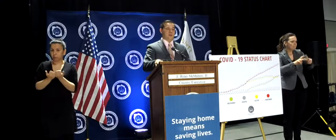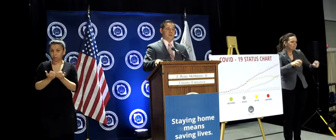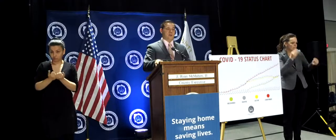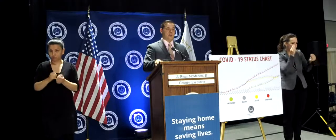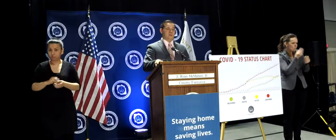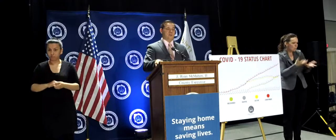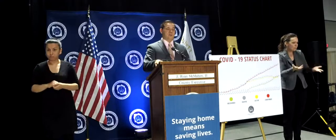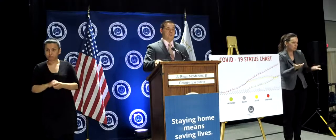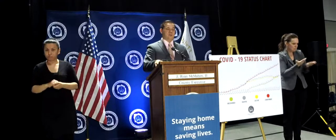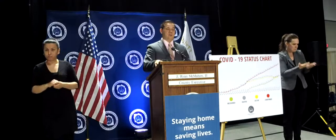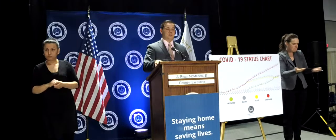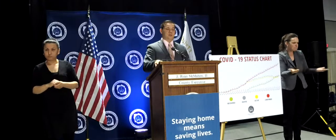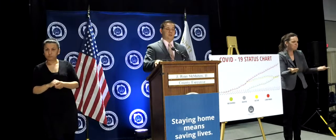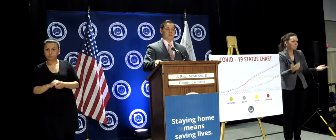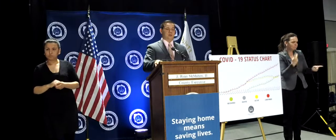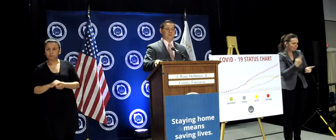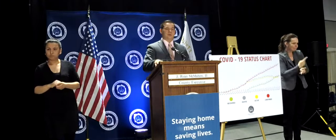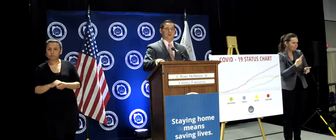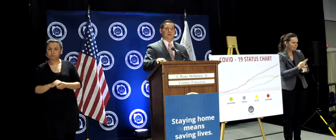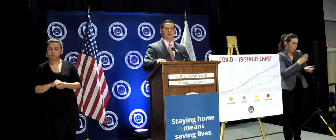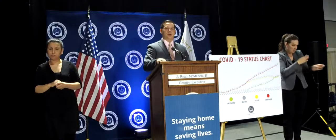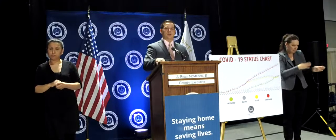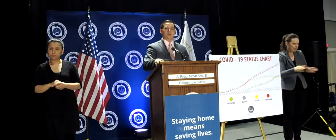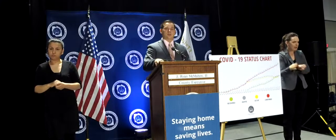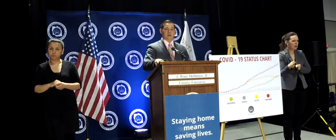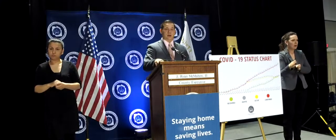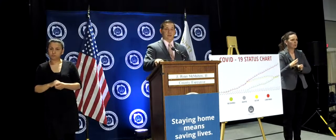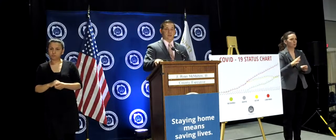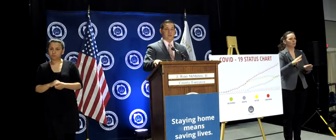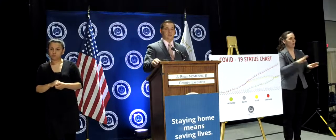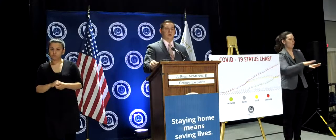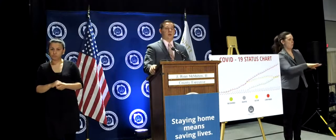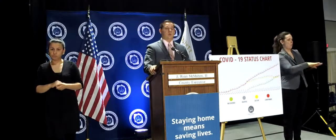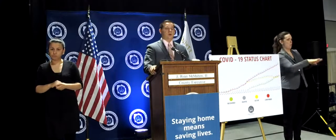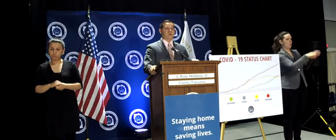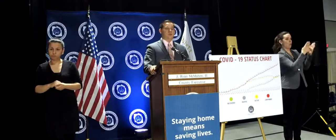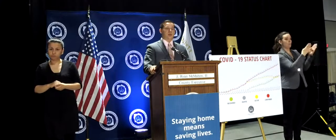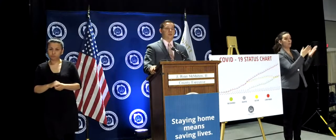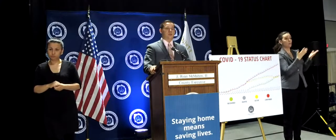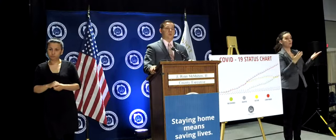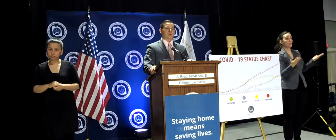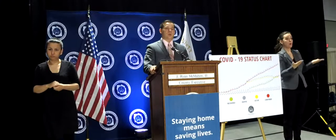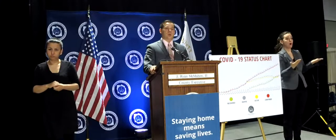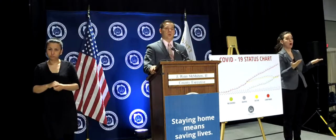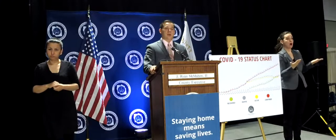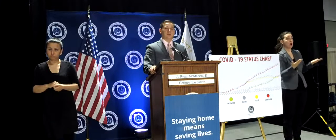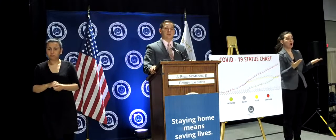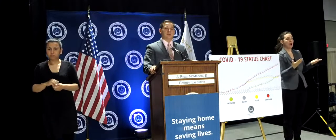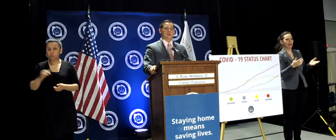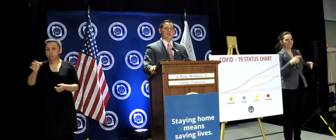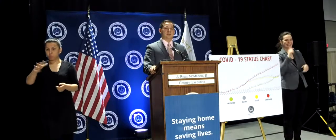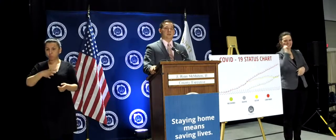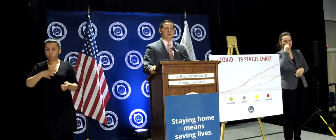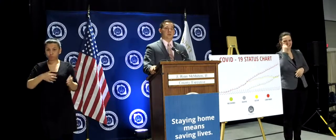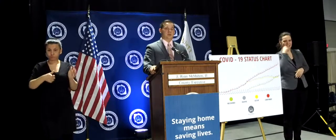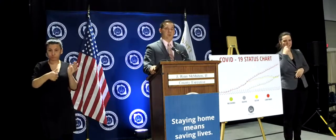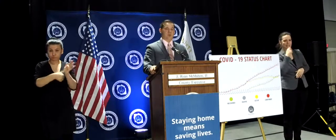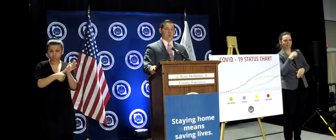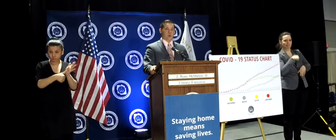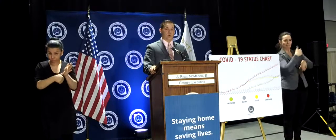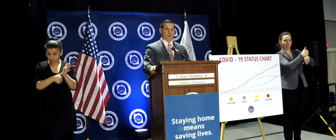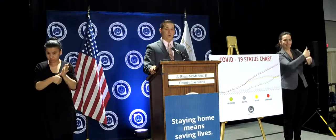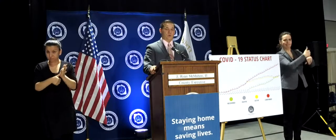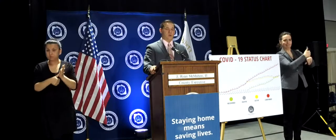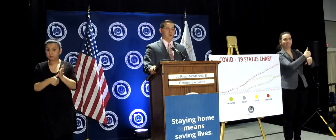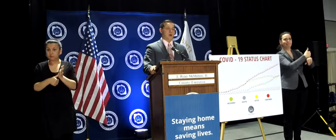have and then potentially implement new testing strategies. One of the strategies we're looking at is testing nursing